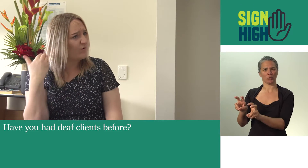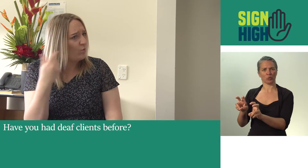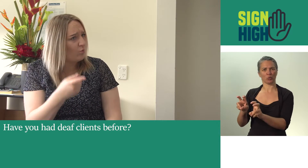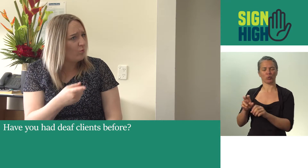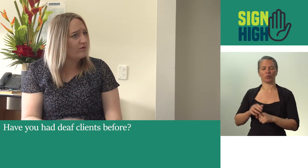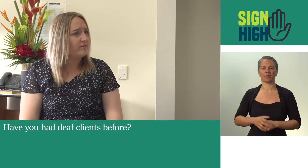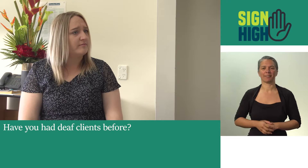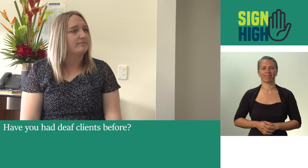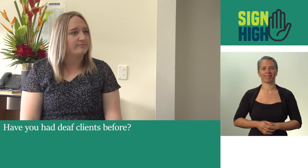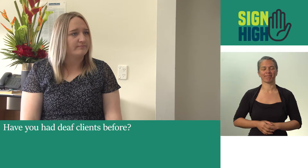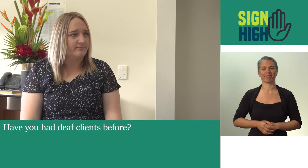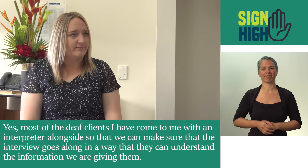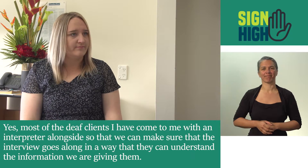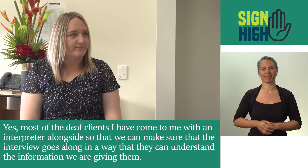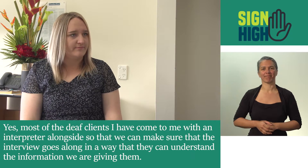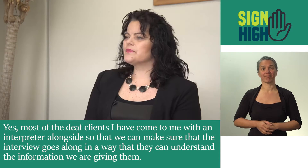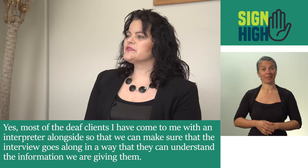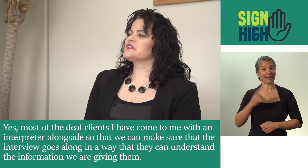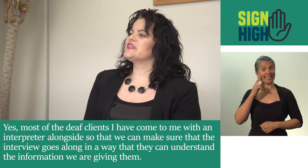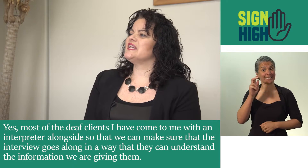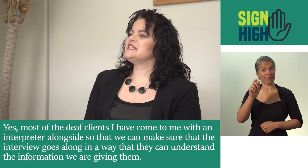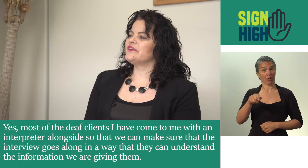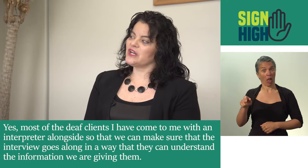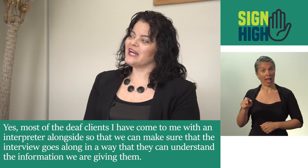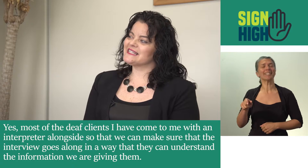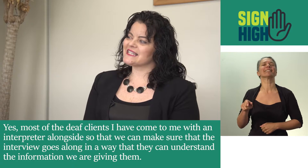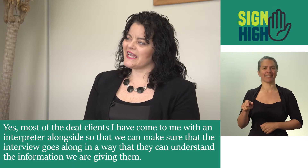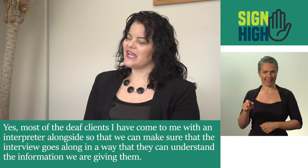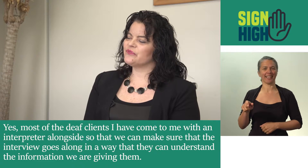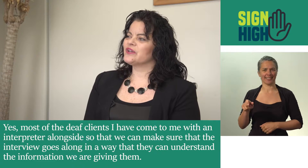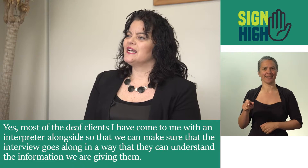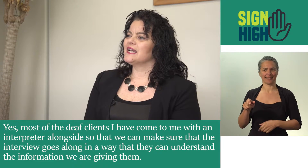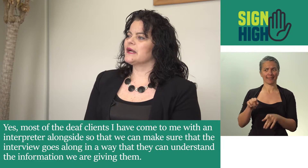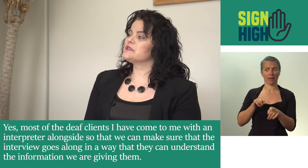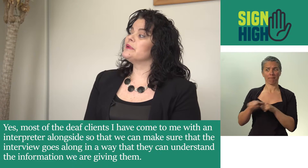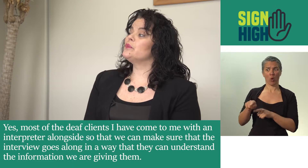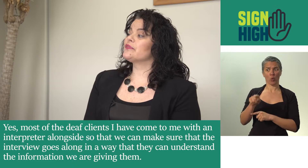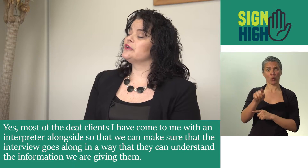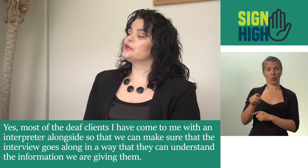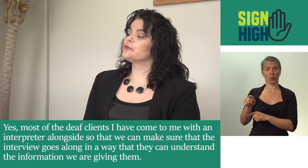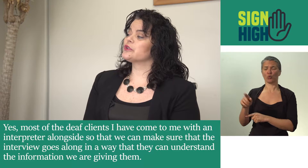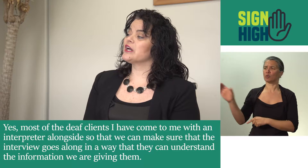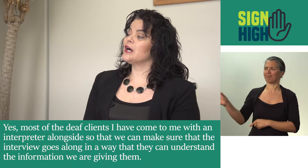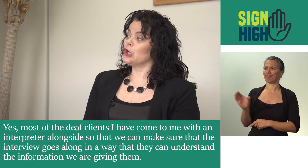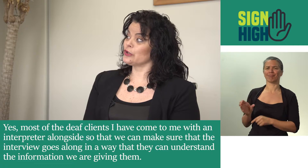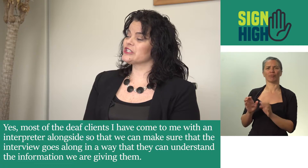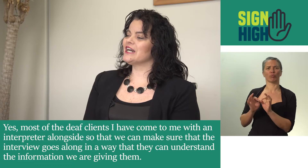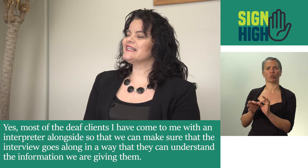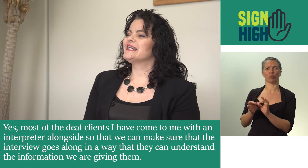Have you had deaf clients before? Yes, most of the deaf clients I have come to me with an interpreter alongside